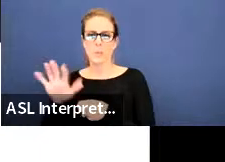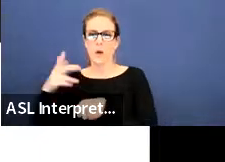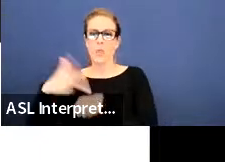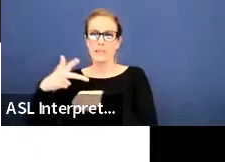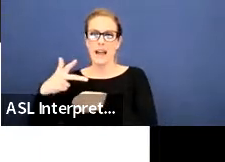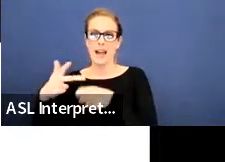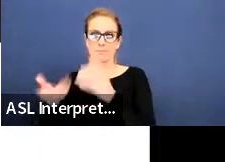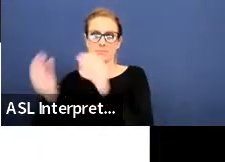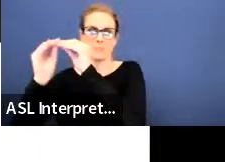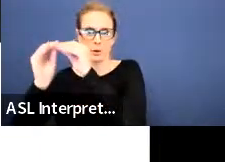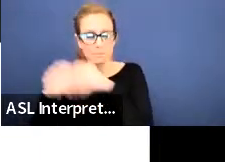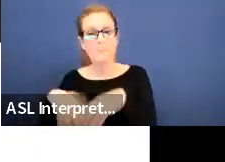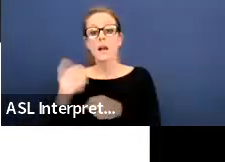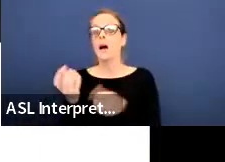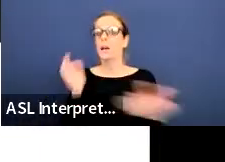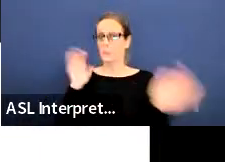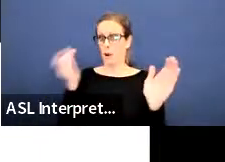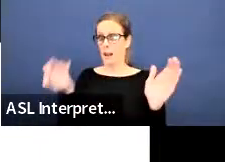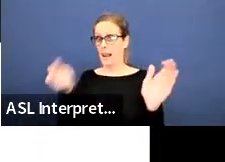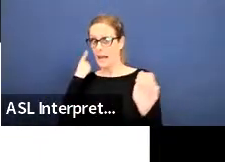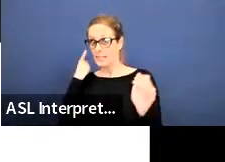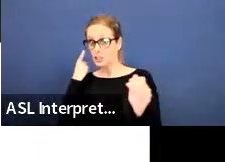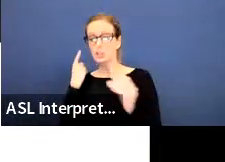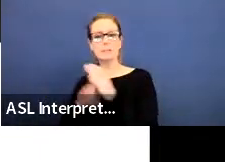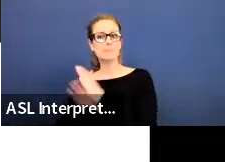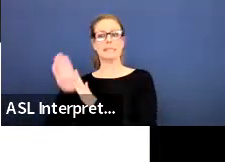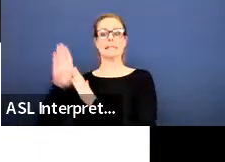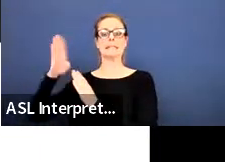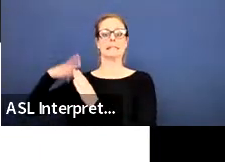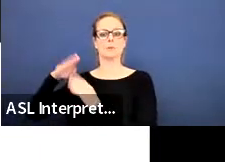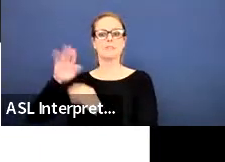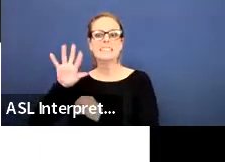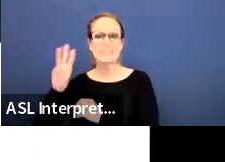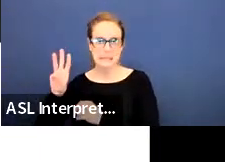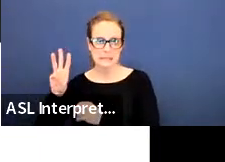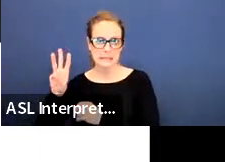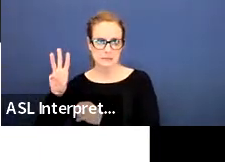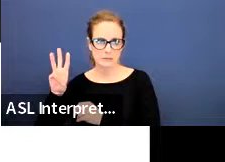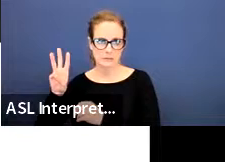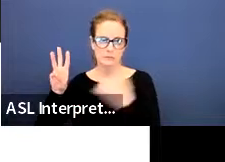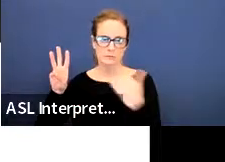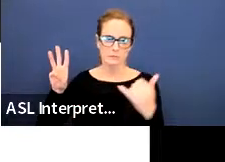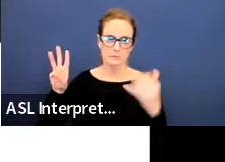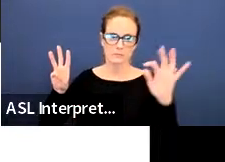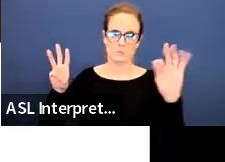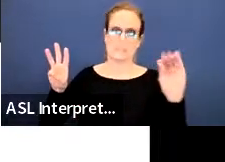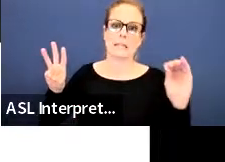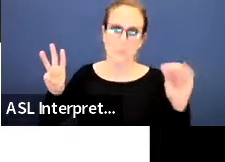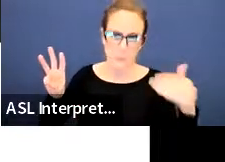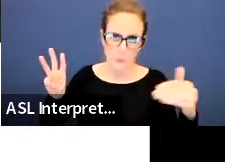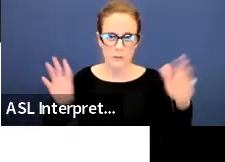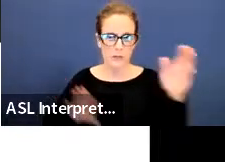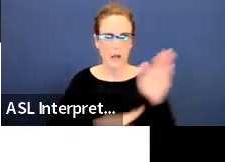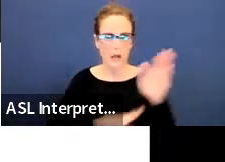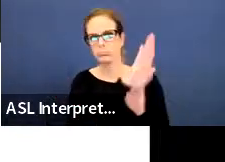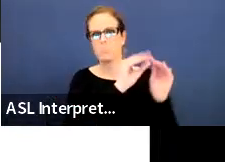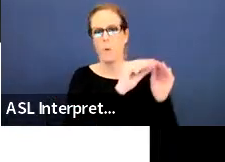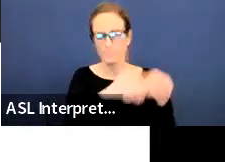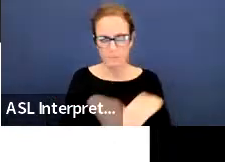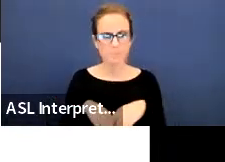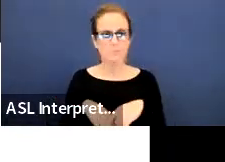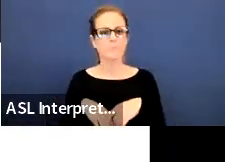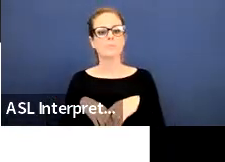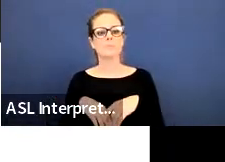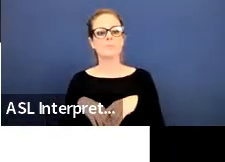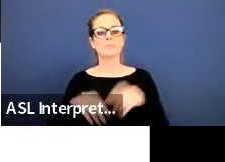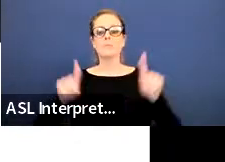Last year, for reference, we peaked at, I think, 56 in the winter wave. Very high test